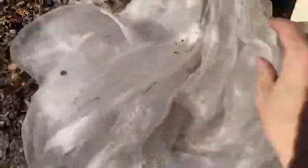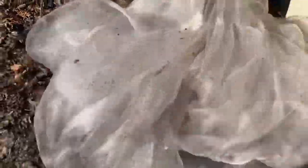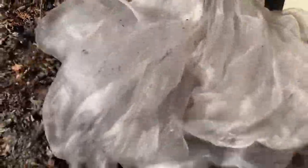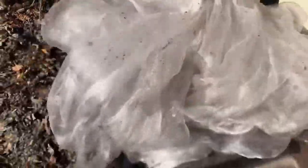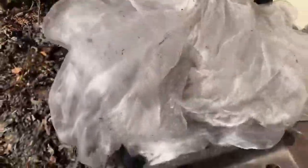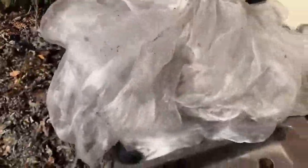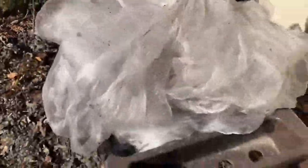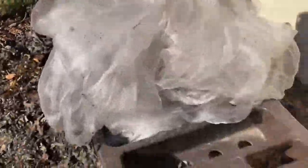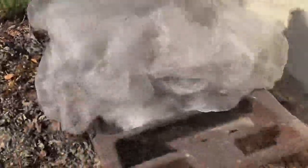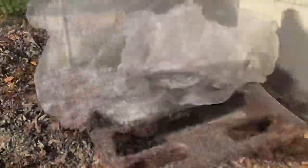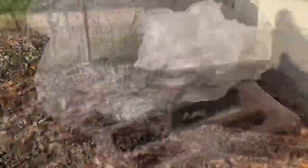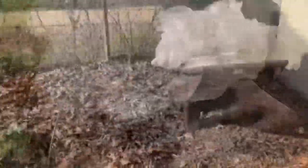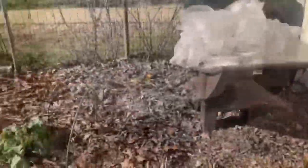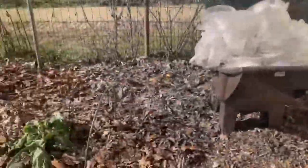save.